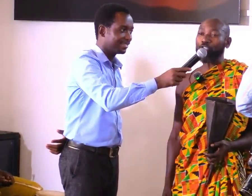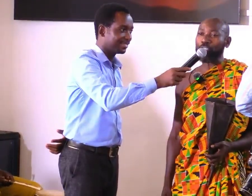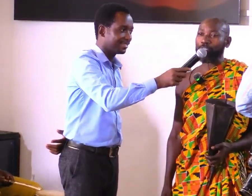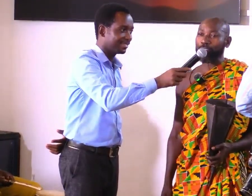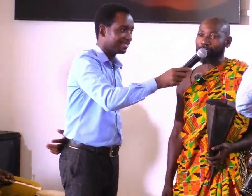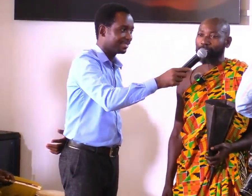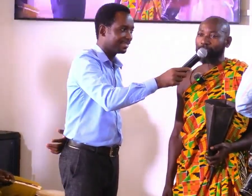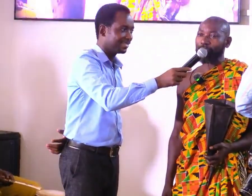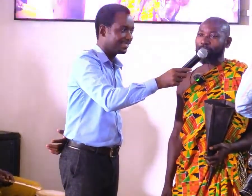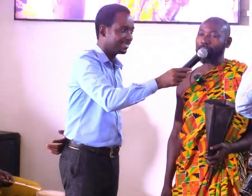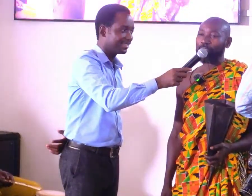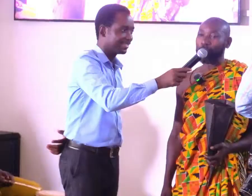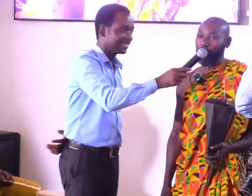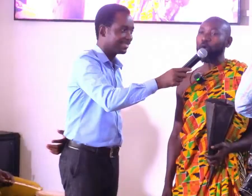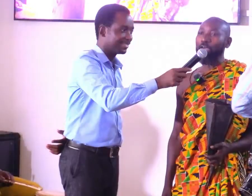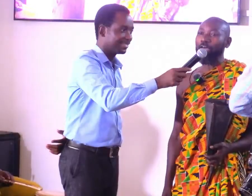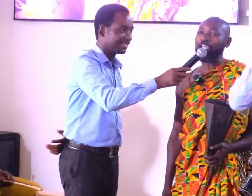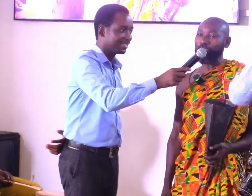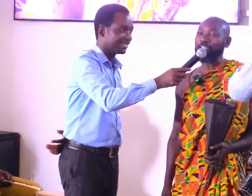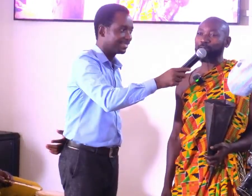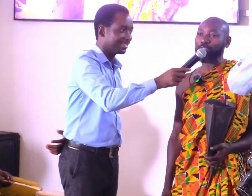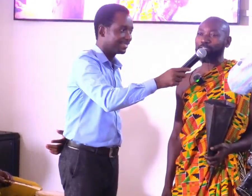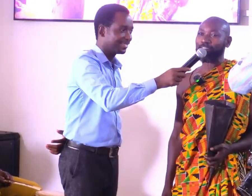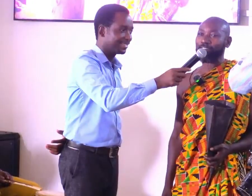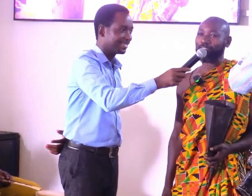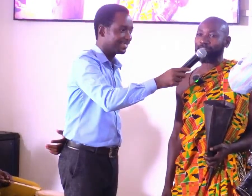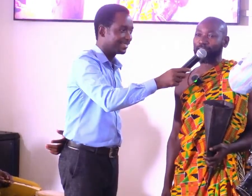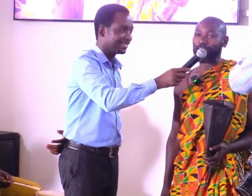Noguchi Memorial Institute.